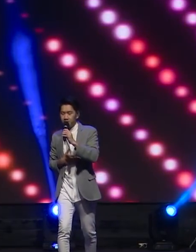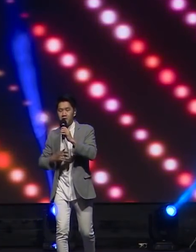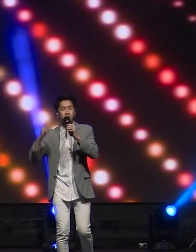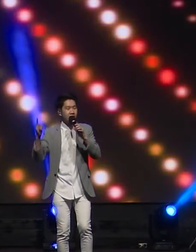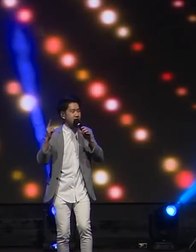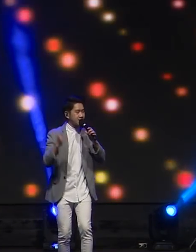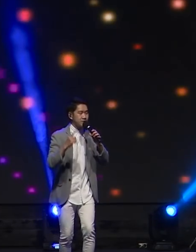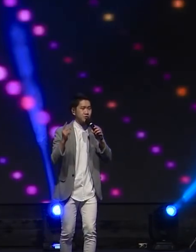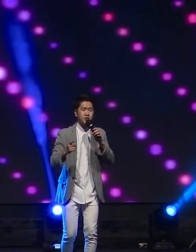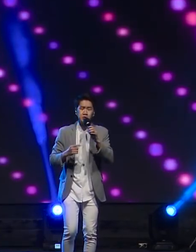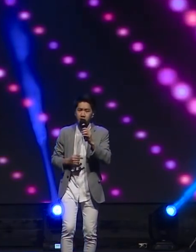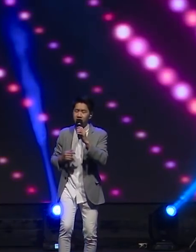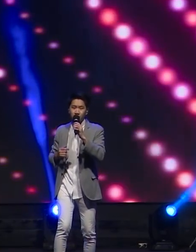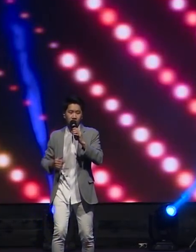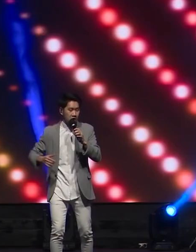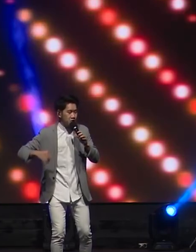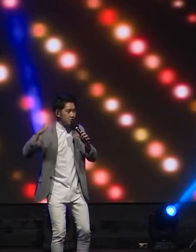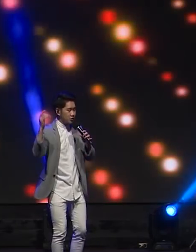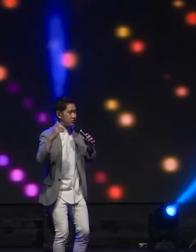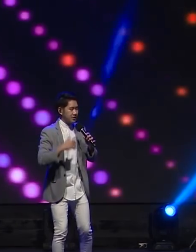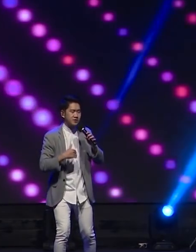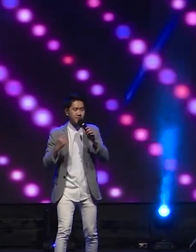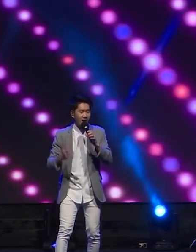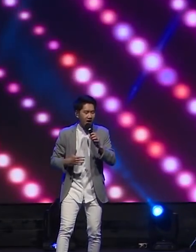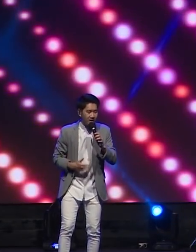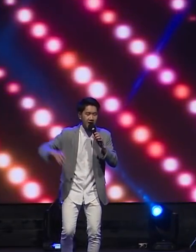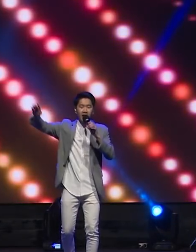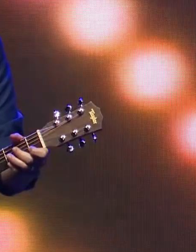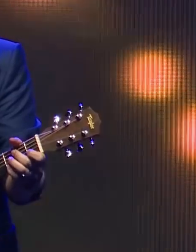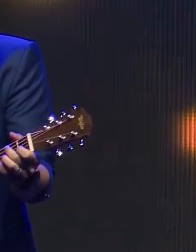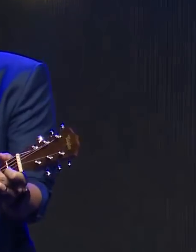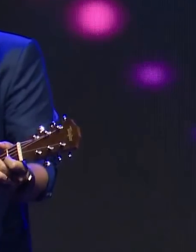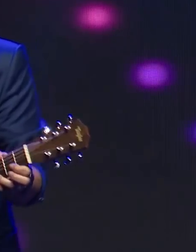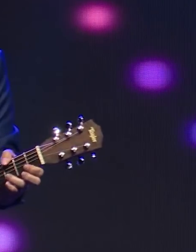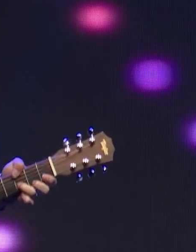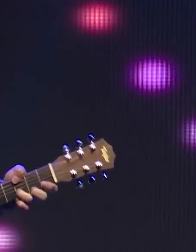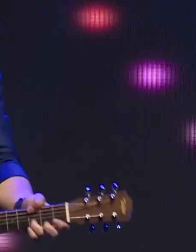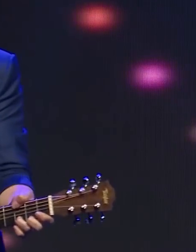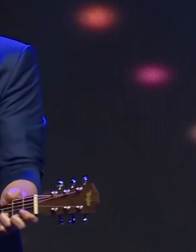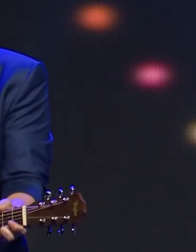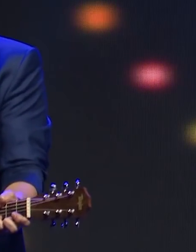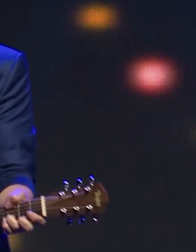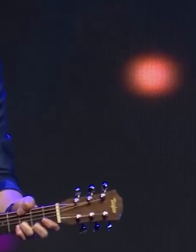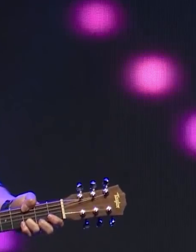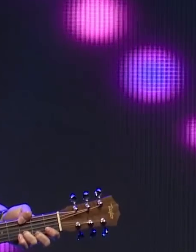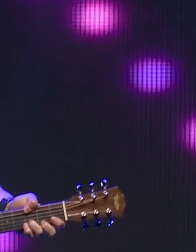You give me reasons to rejoice. Your joy and smile, they always make